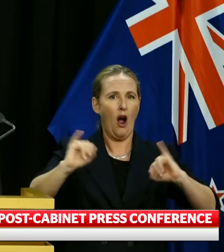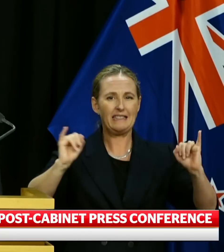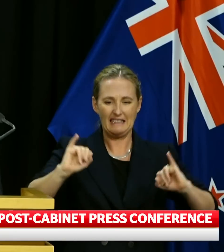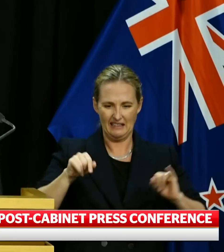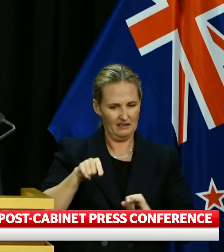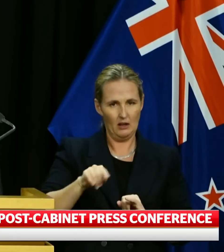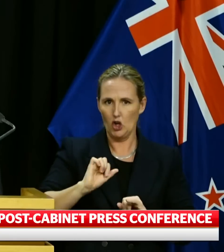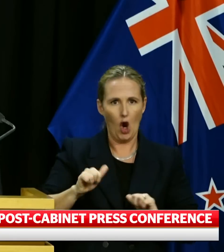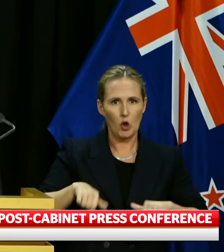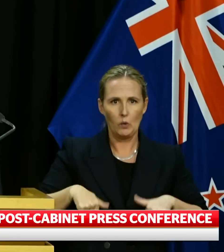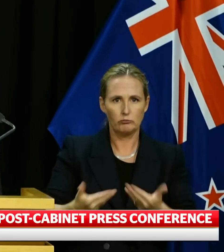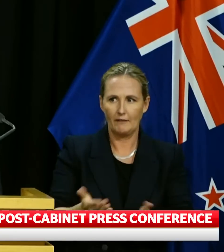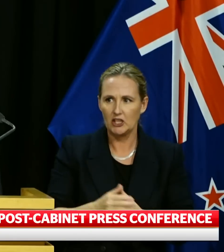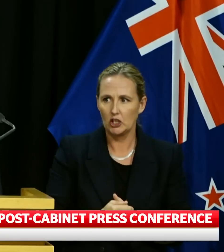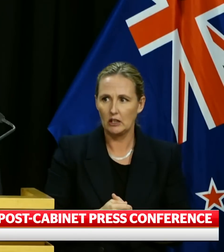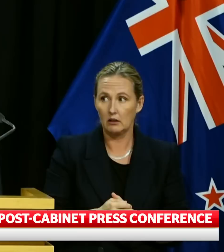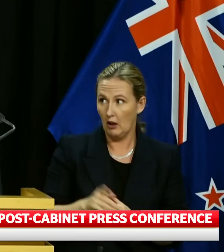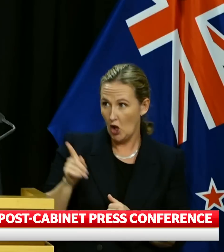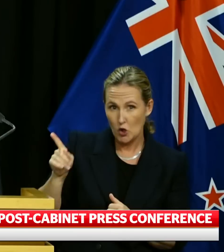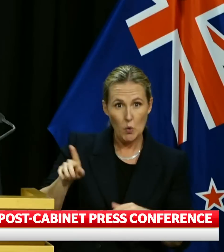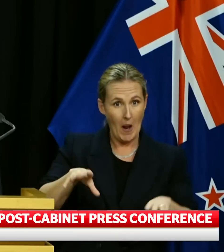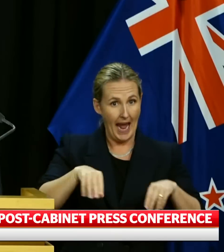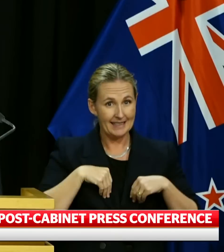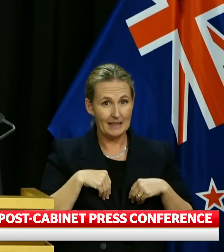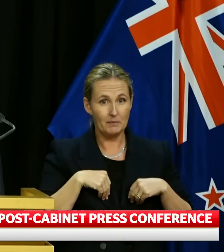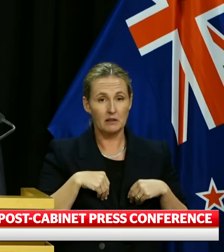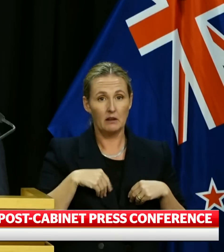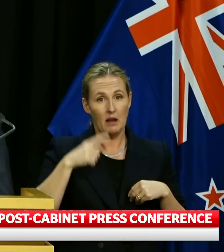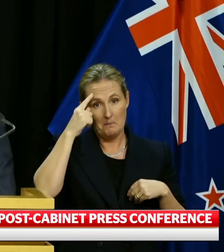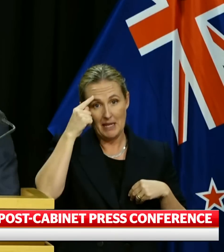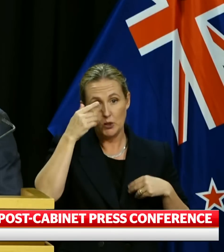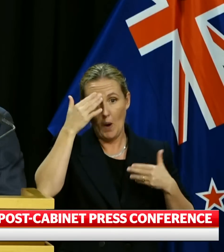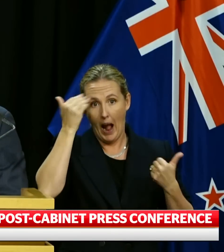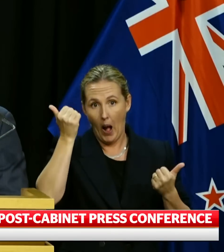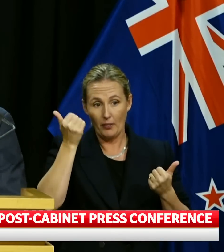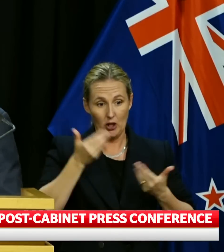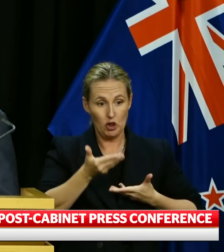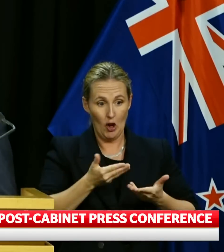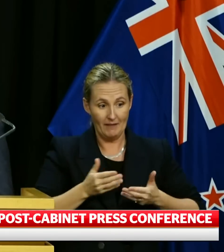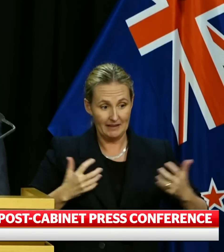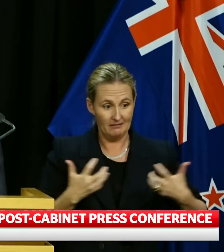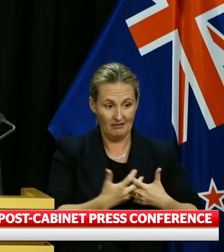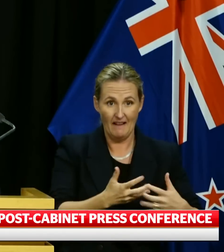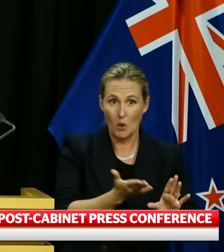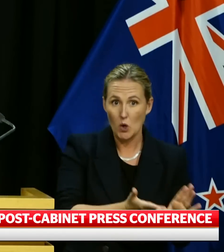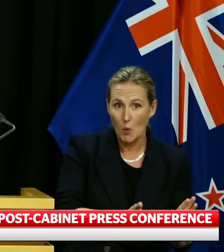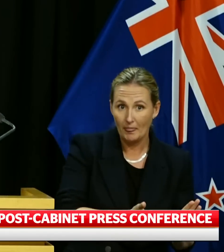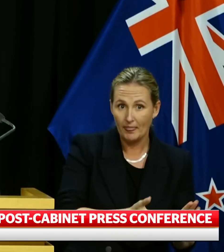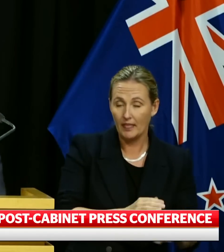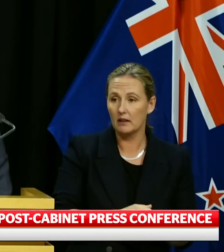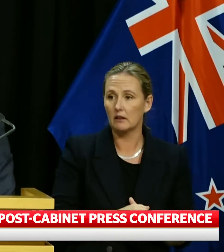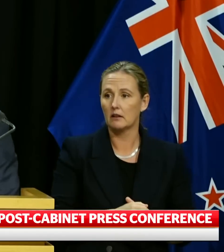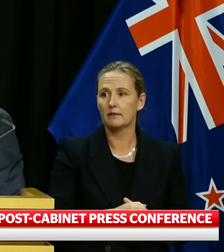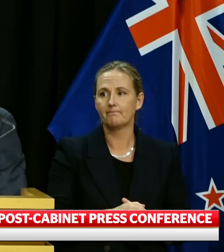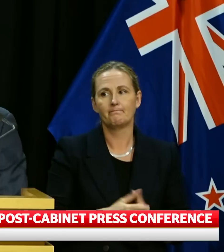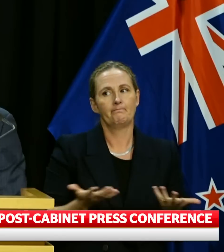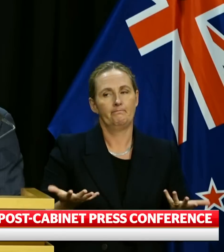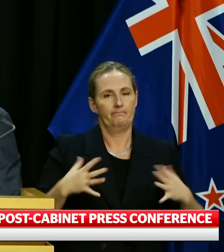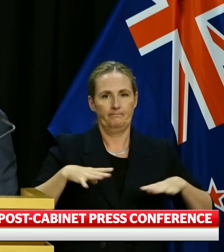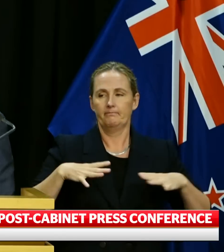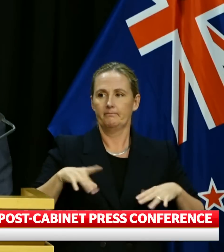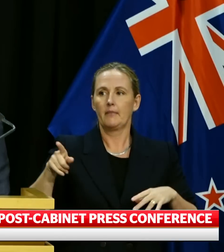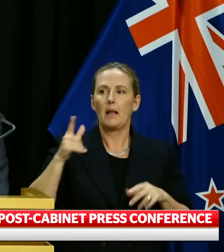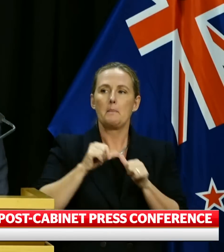where youth mental health services are at? So if you want a comment on the specific case, probably best to direct that to the Minister of